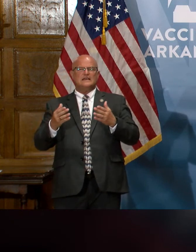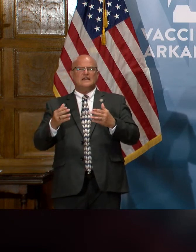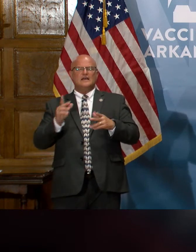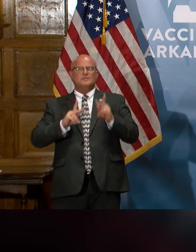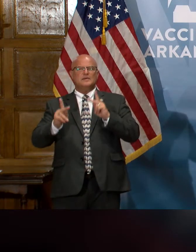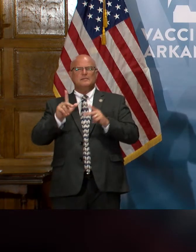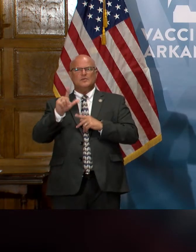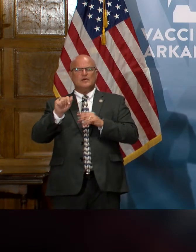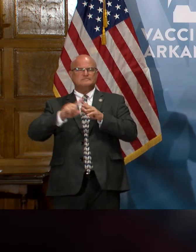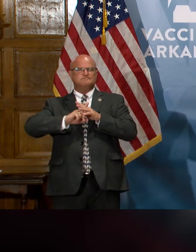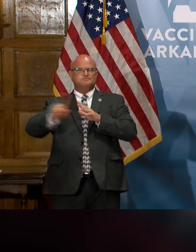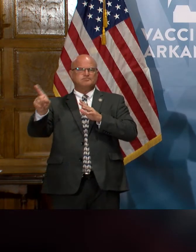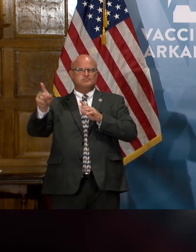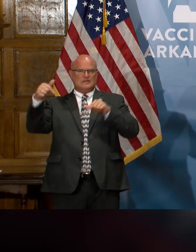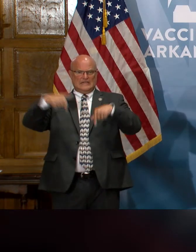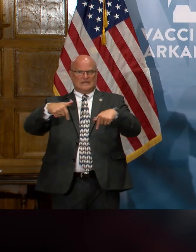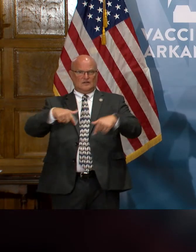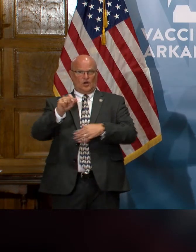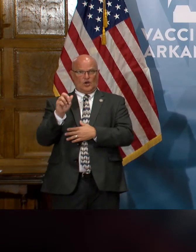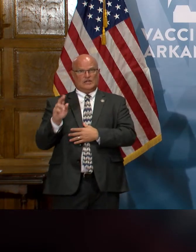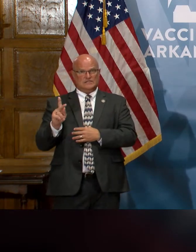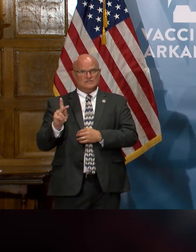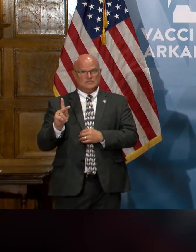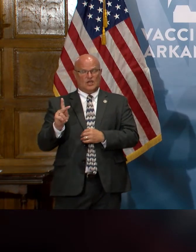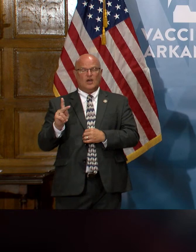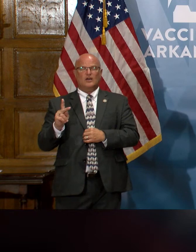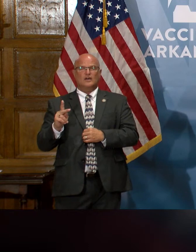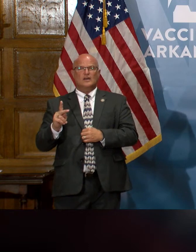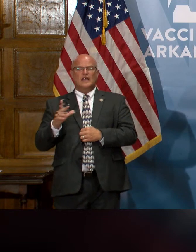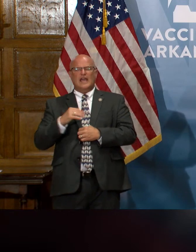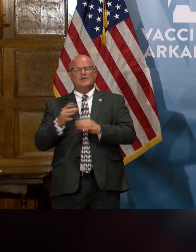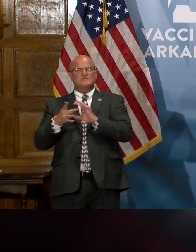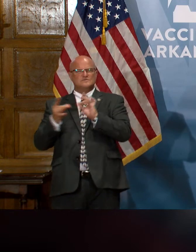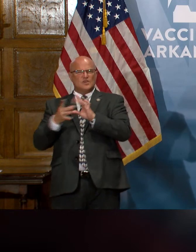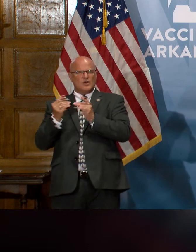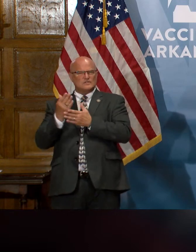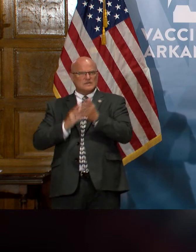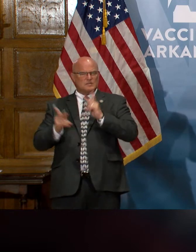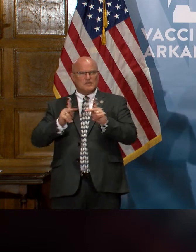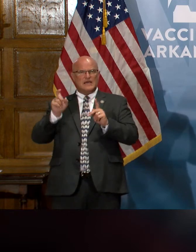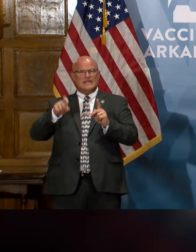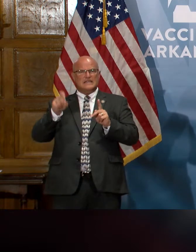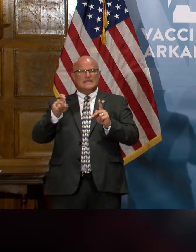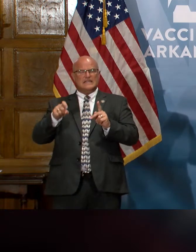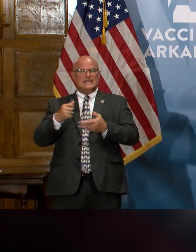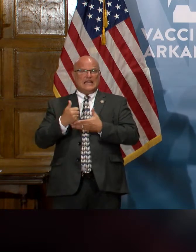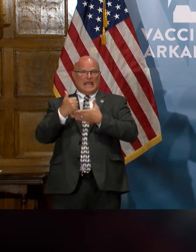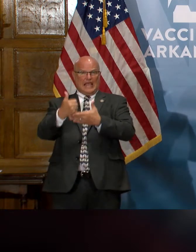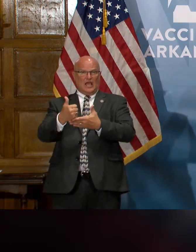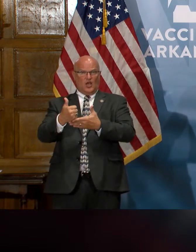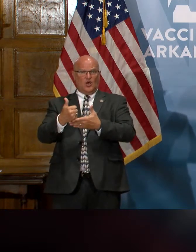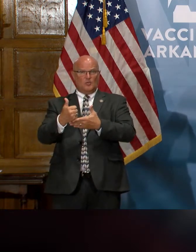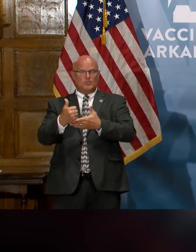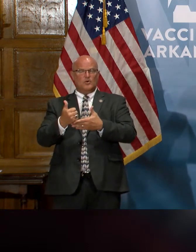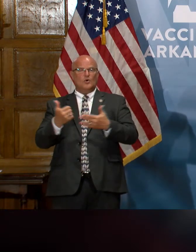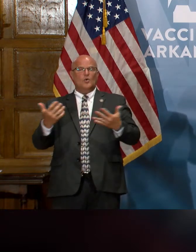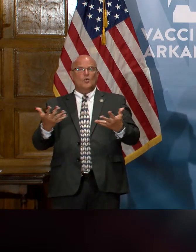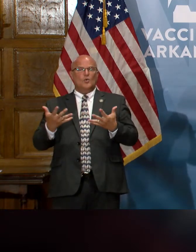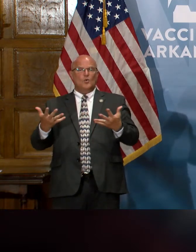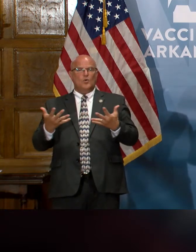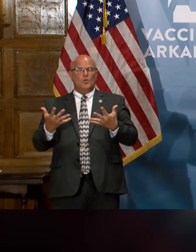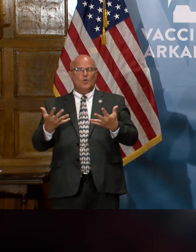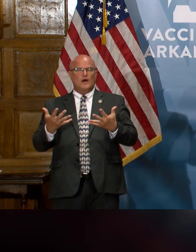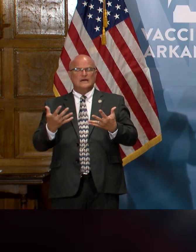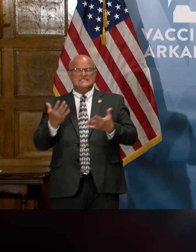evacuated Louisiana and headed here to Arkansas. We've talked with several of them saying that they need help, they need assistance. One family even told us